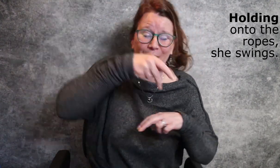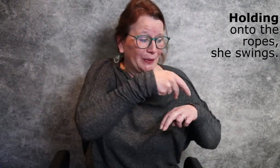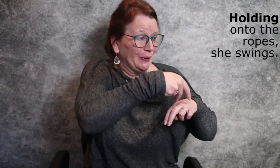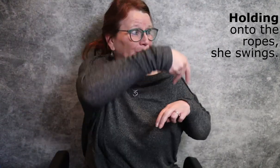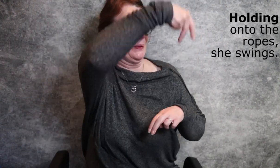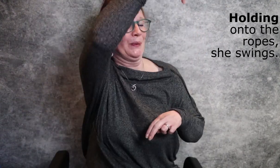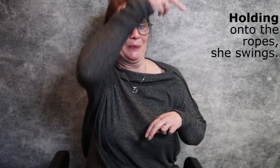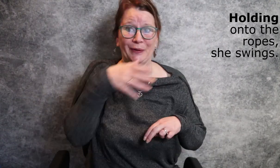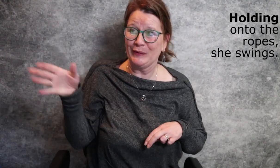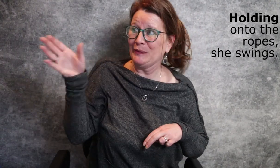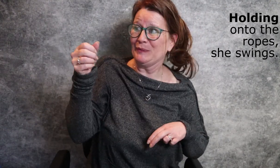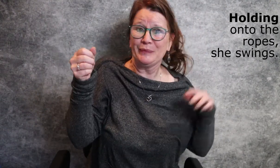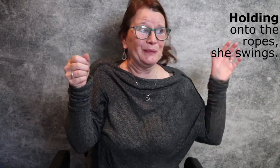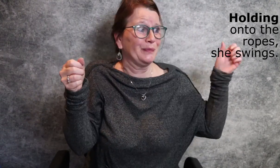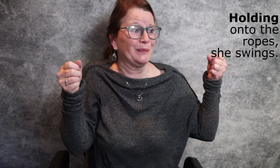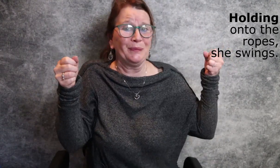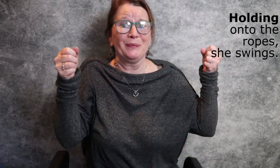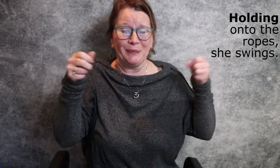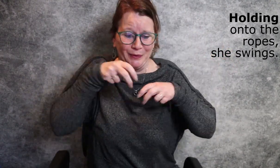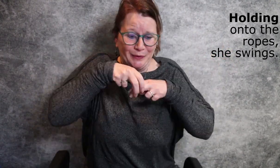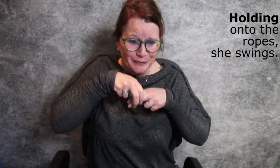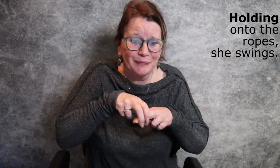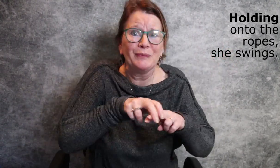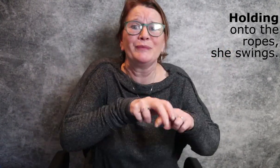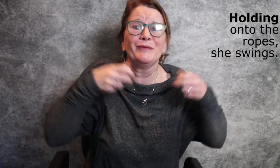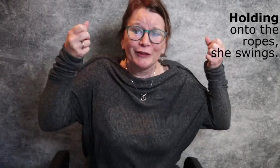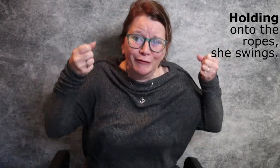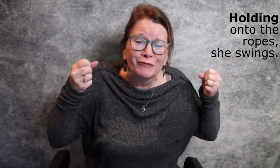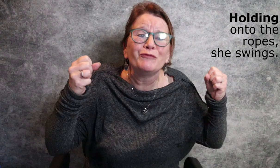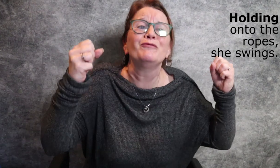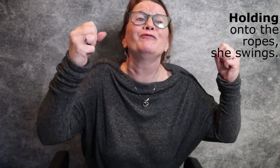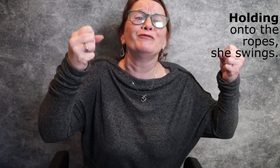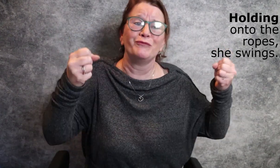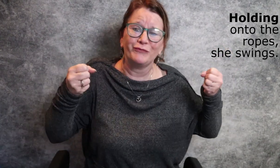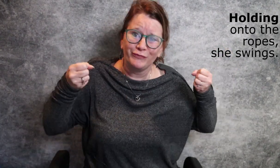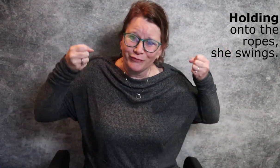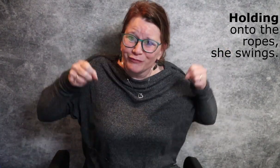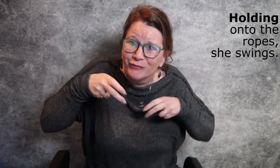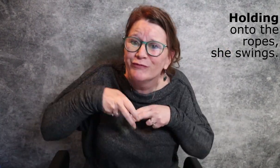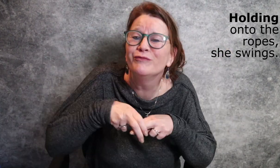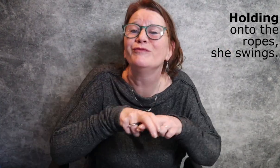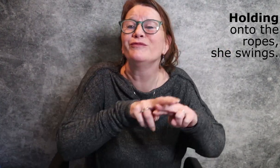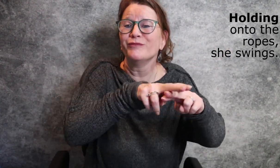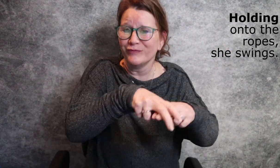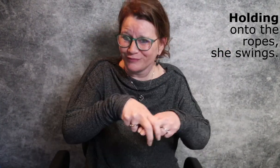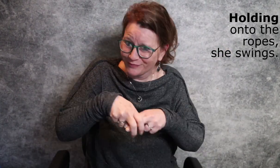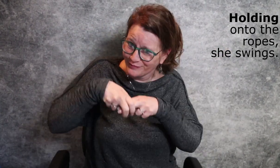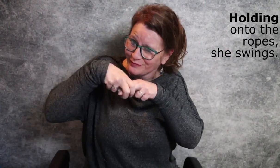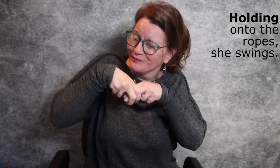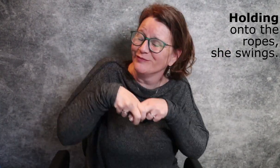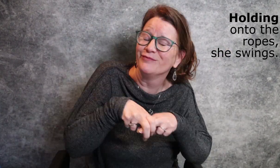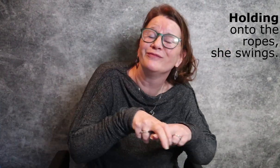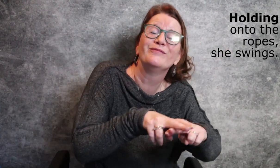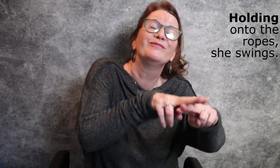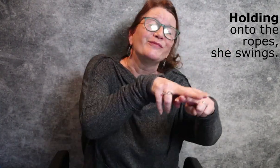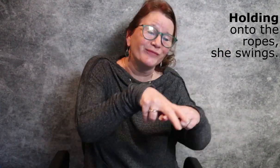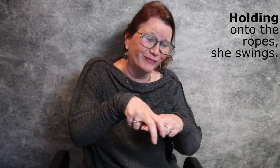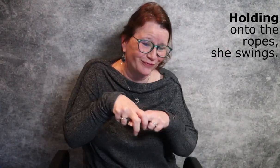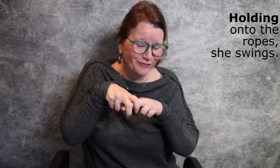There's a swing that has two ropes on either side that she holds onto as she swings back and forth, holding onto the ropes on